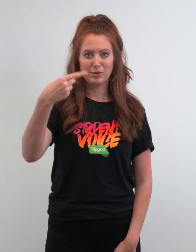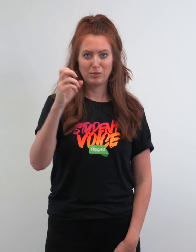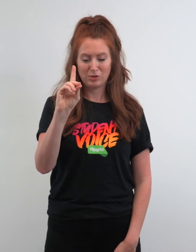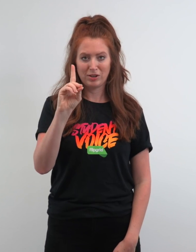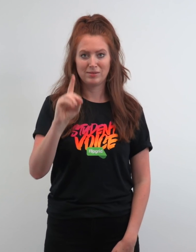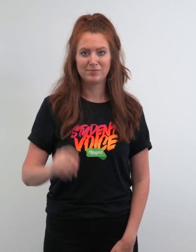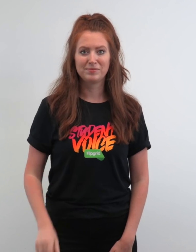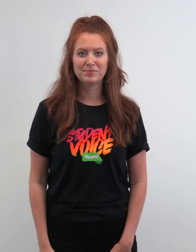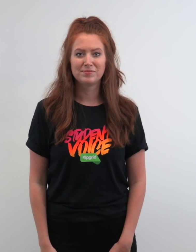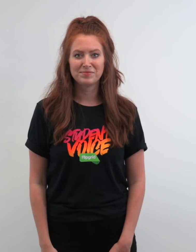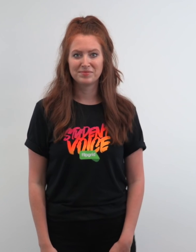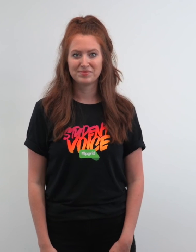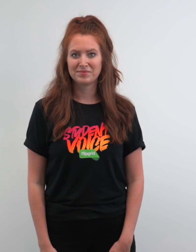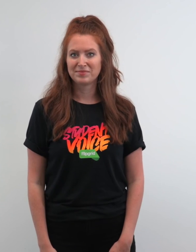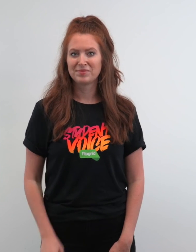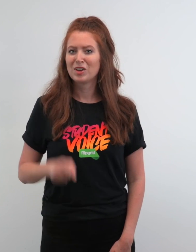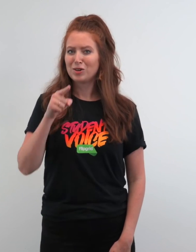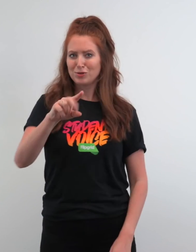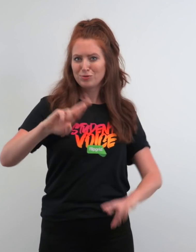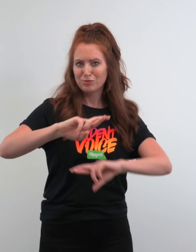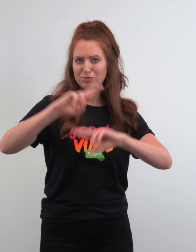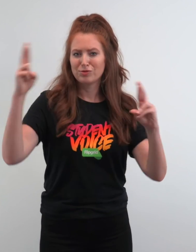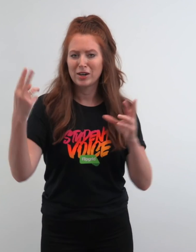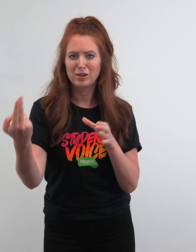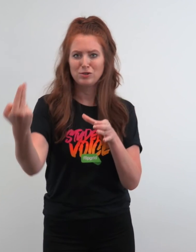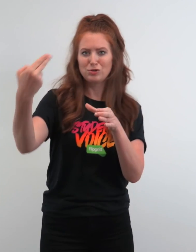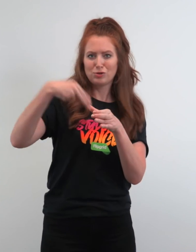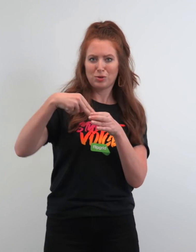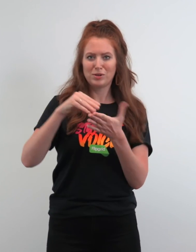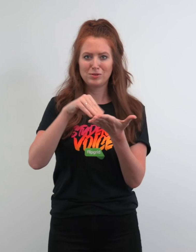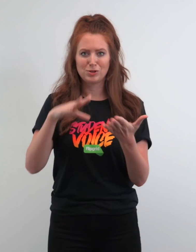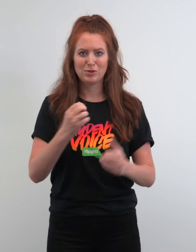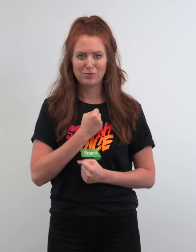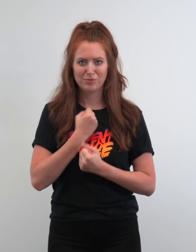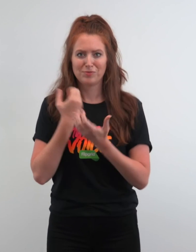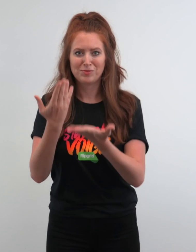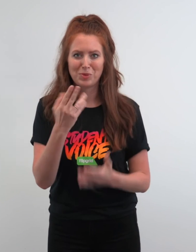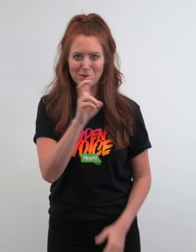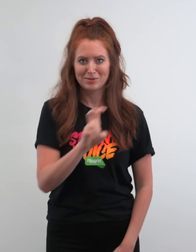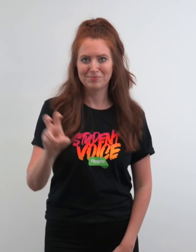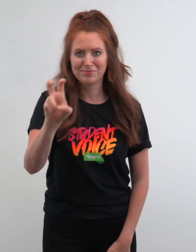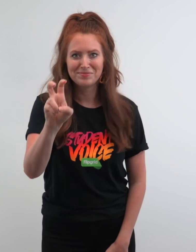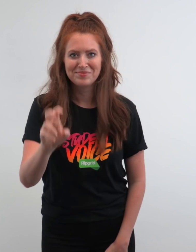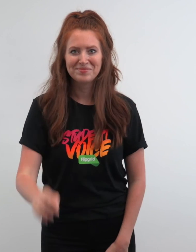@Flipgrid. Are you ready to join the student voice movement?